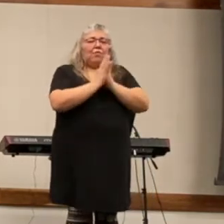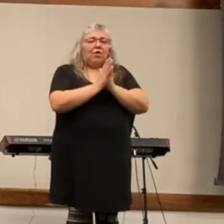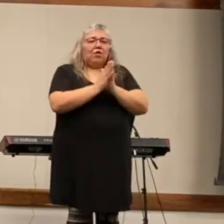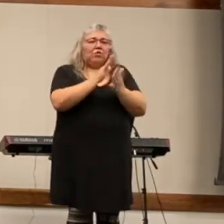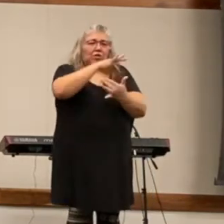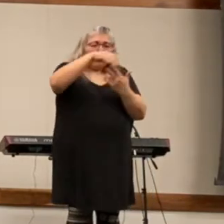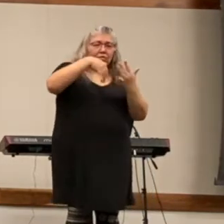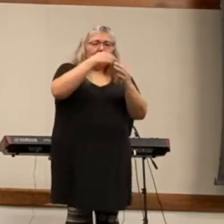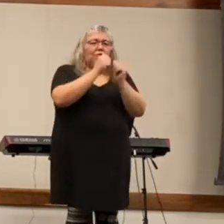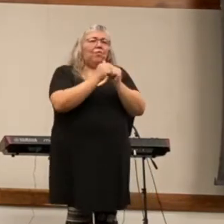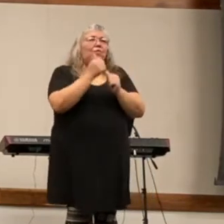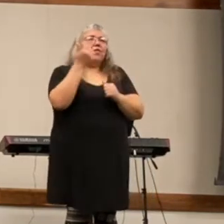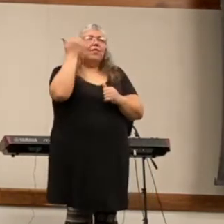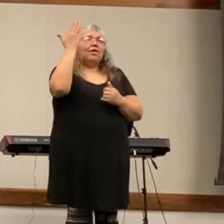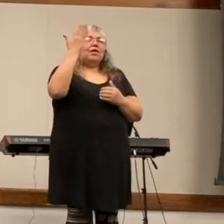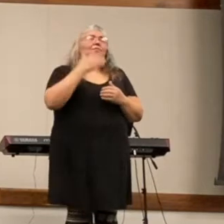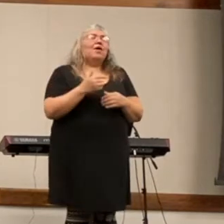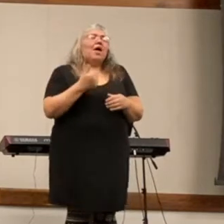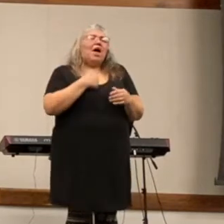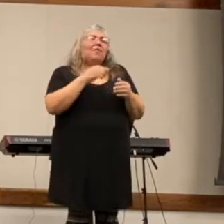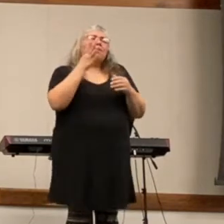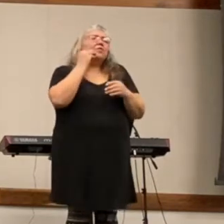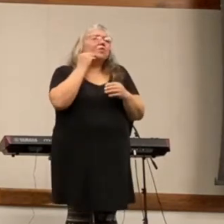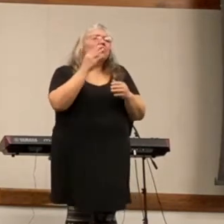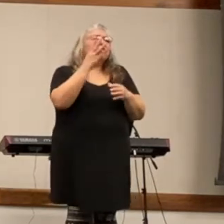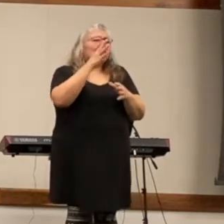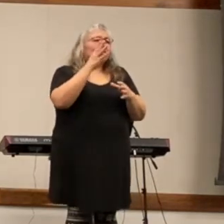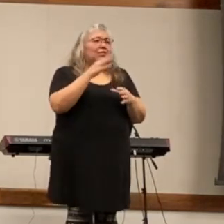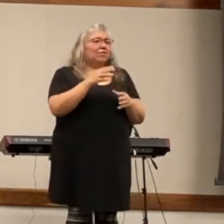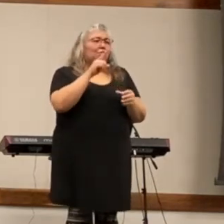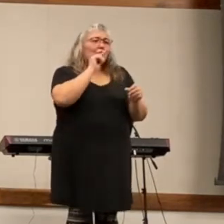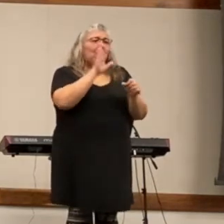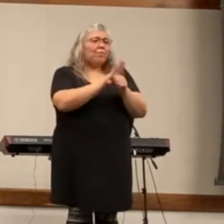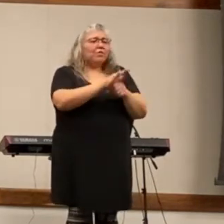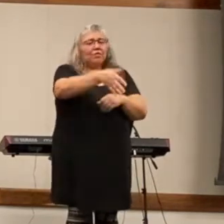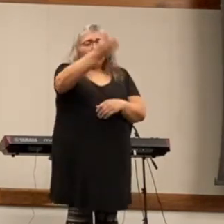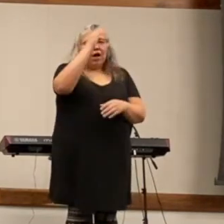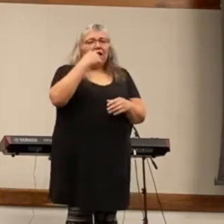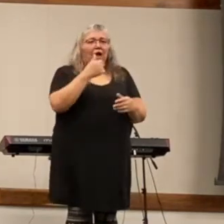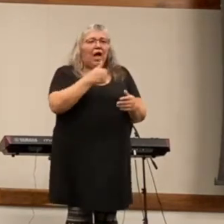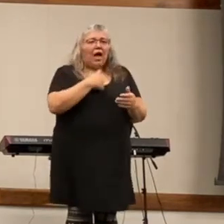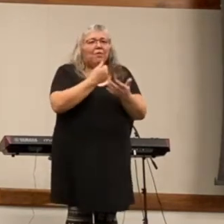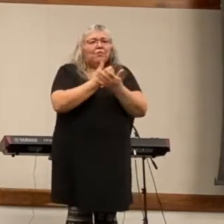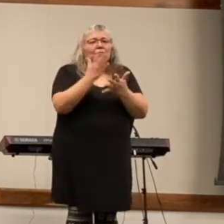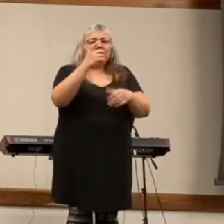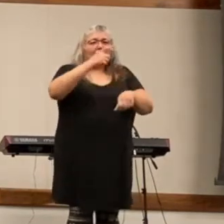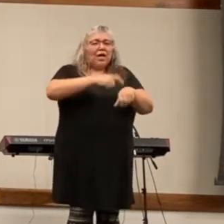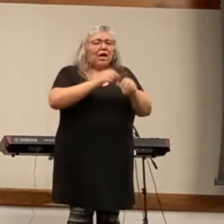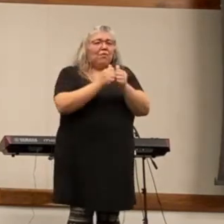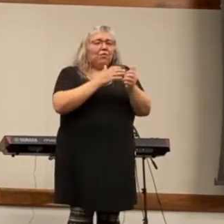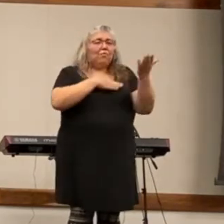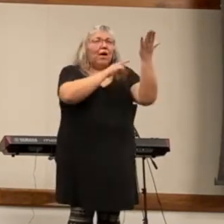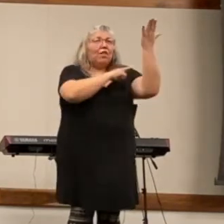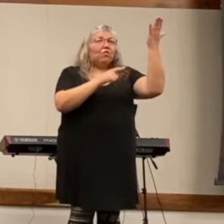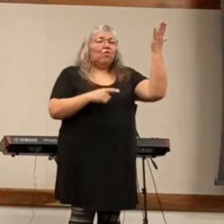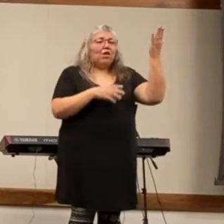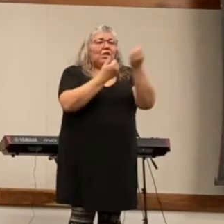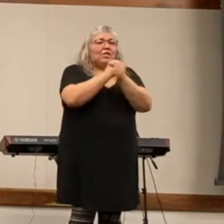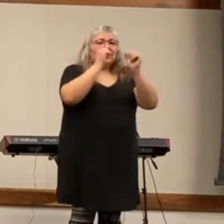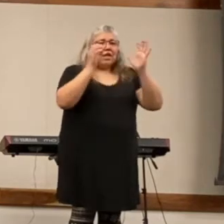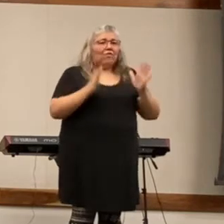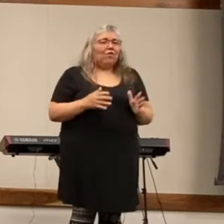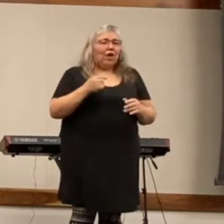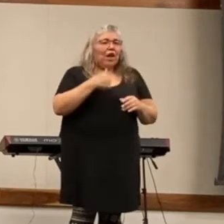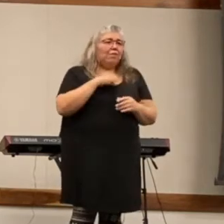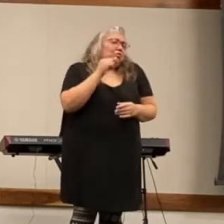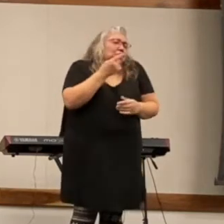him. I have been experiencing the promises of God because I'm spending time with my Lord and my Savior. And I'm